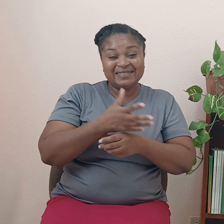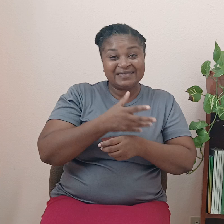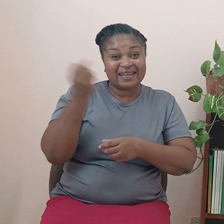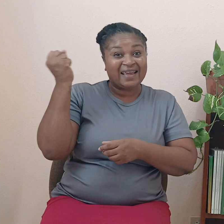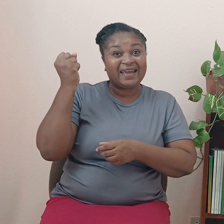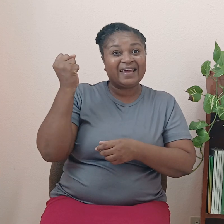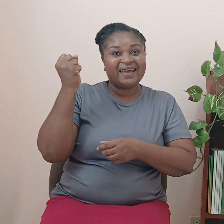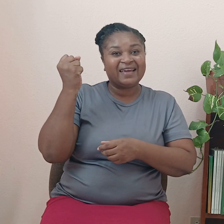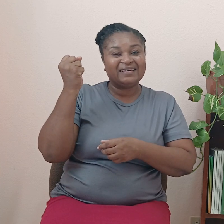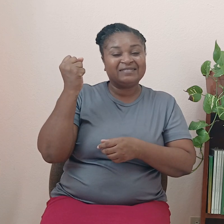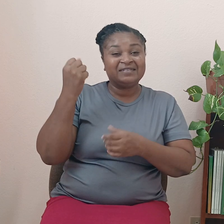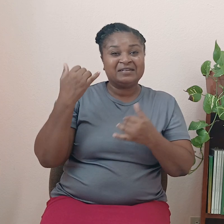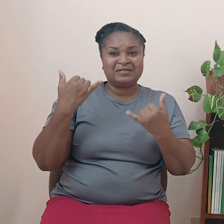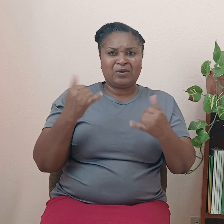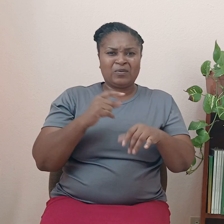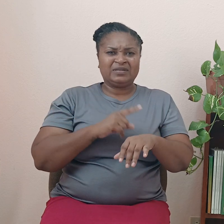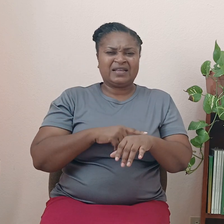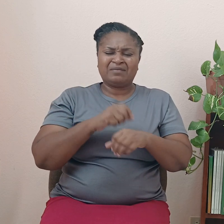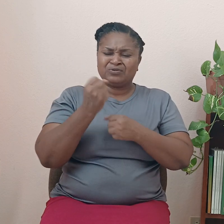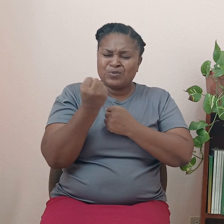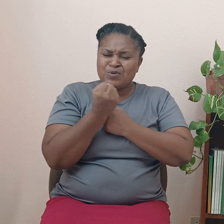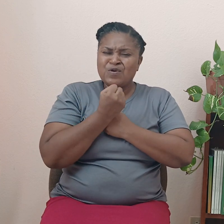it's time to love me for Jesus' sake.